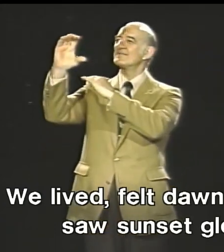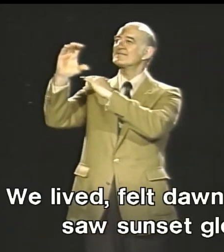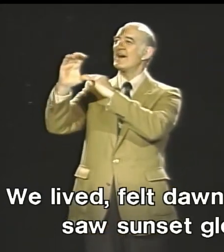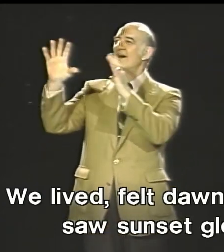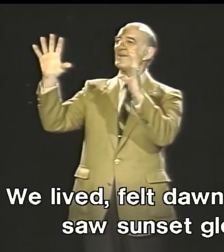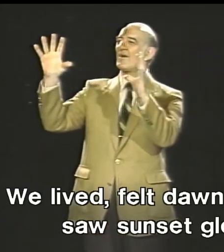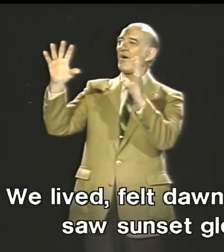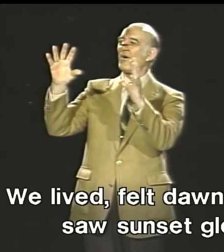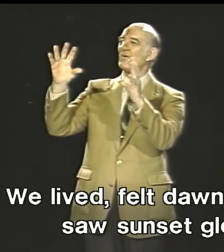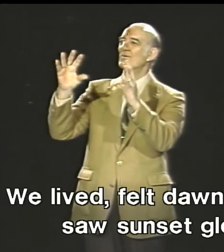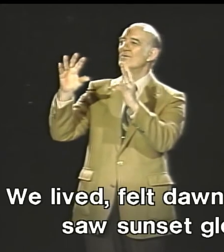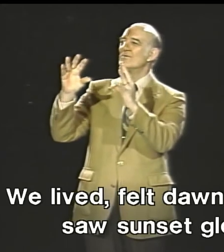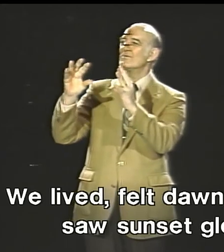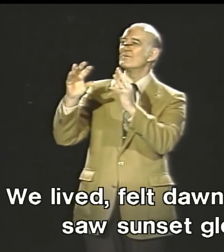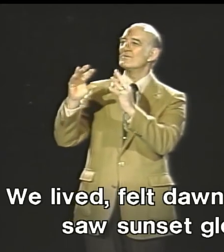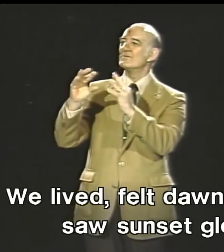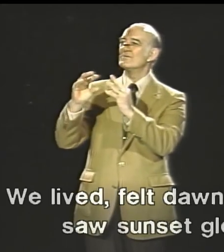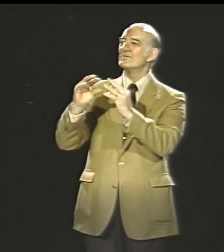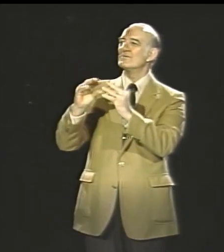saw sunset glow,